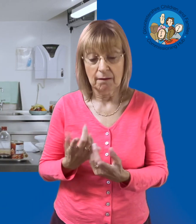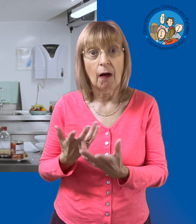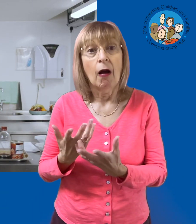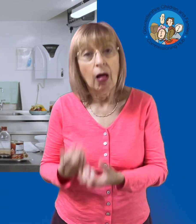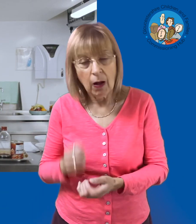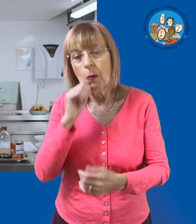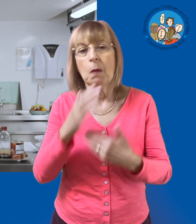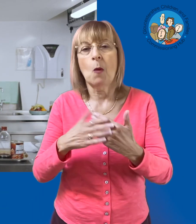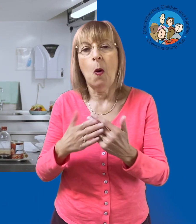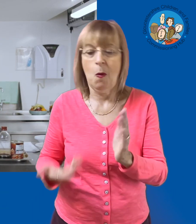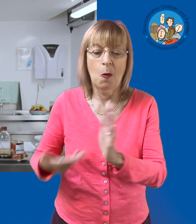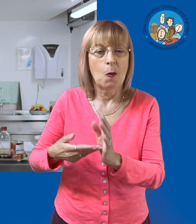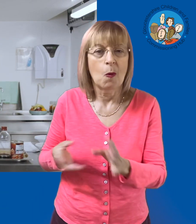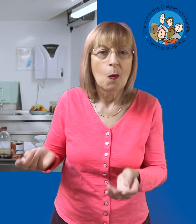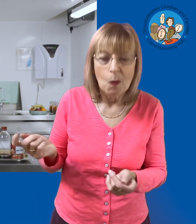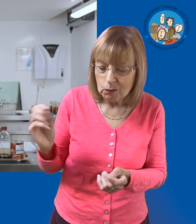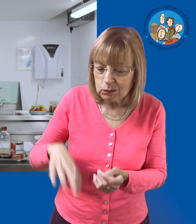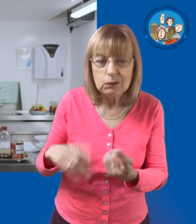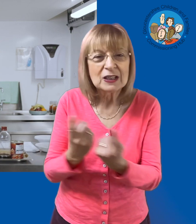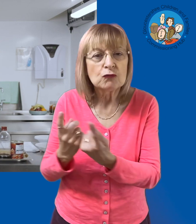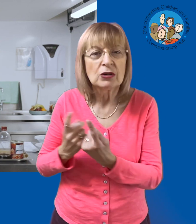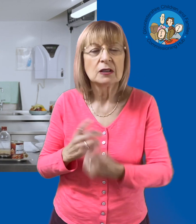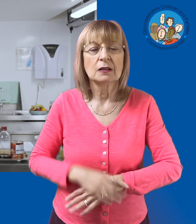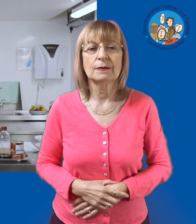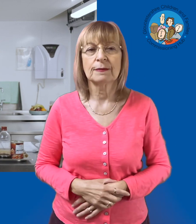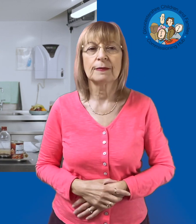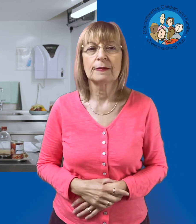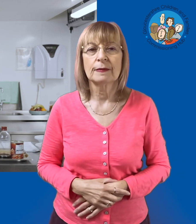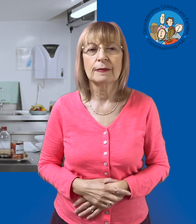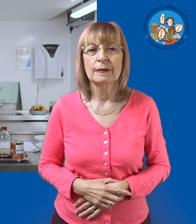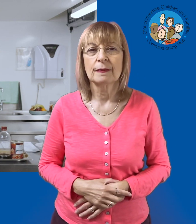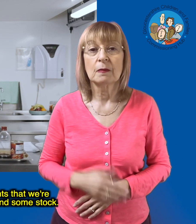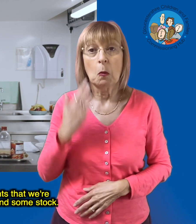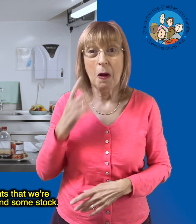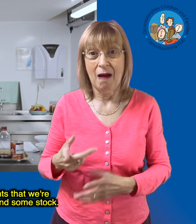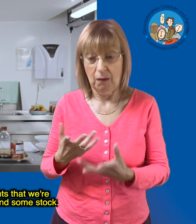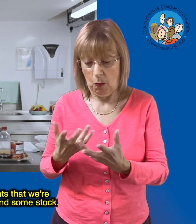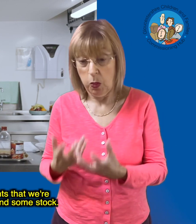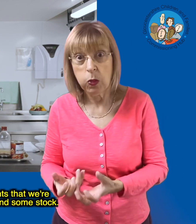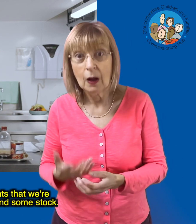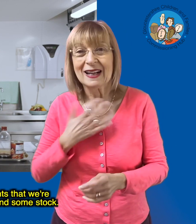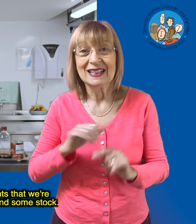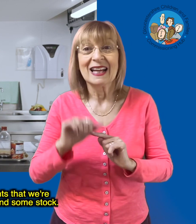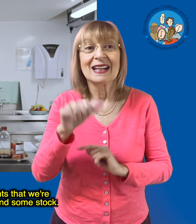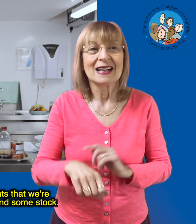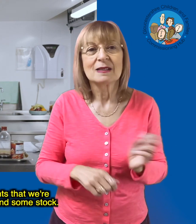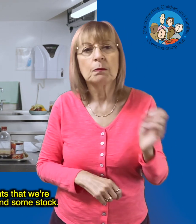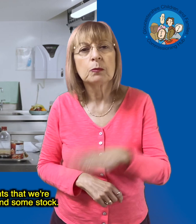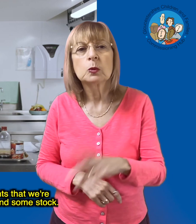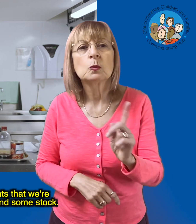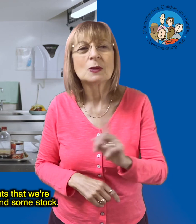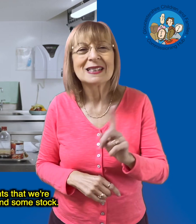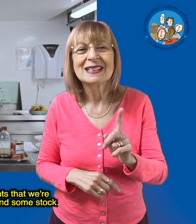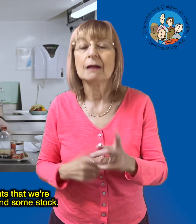then we're going to add the rest of our next set of ingredients. So while that's wilting down, the